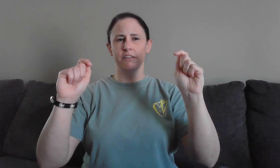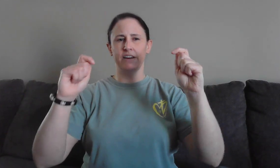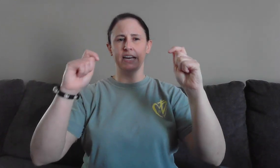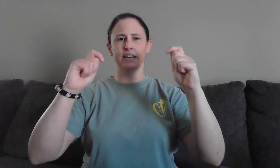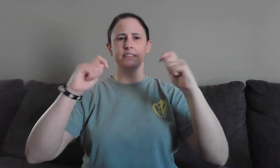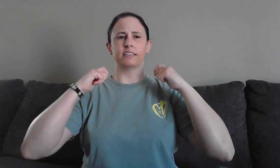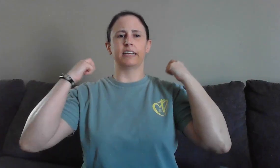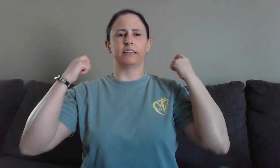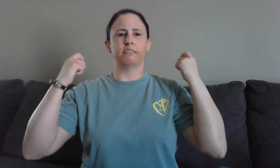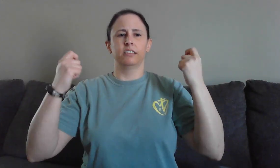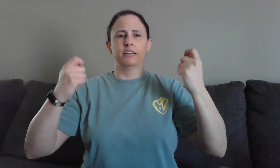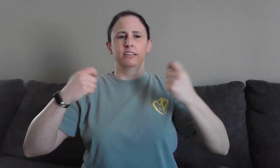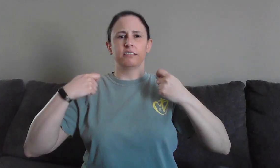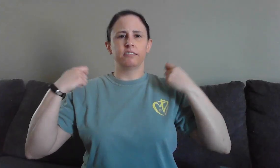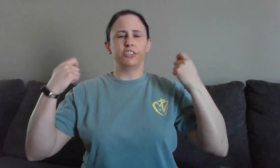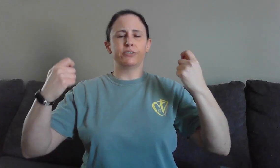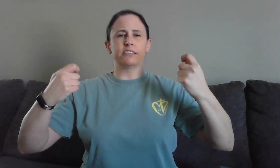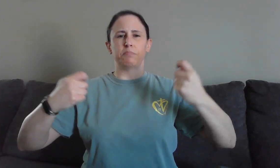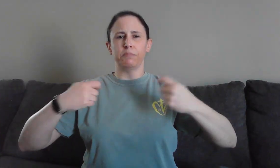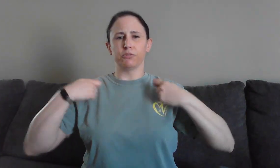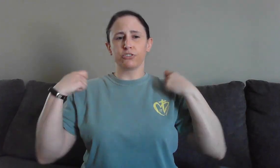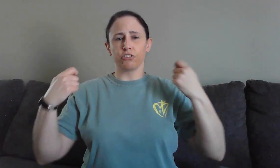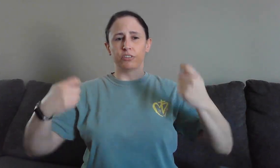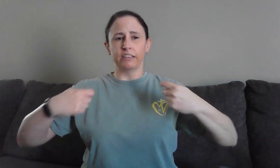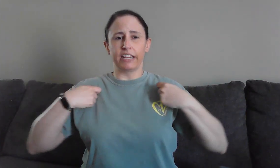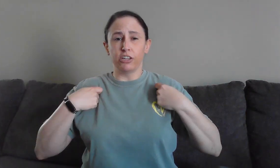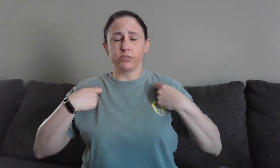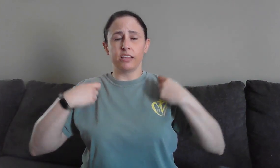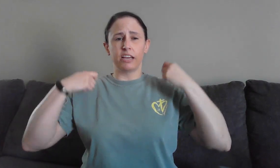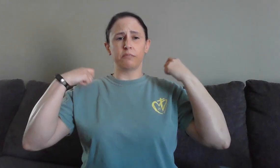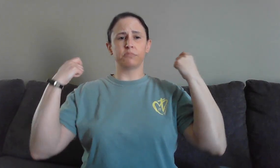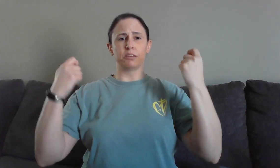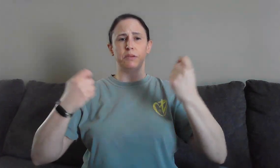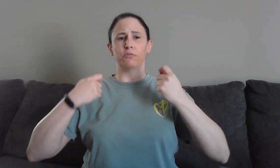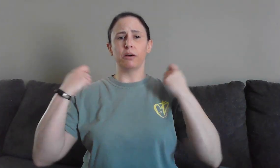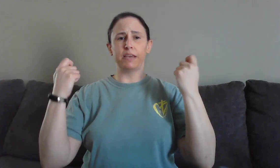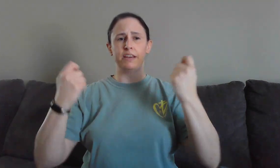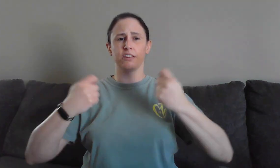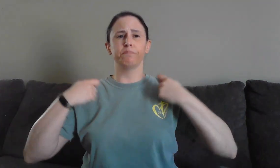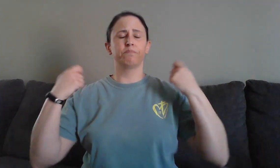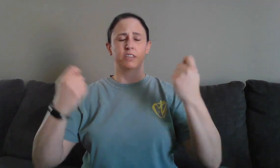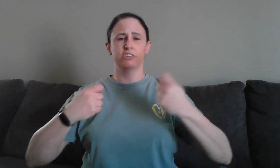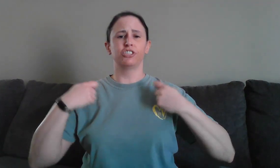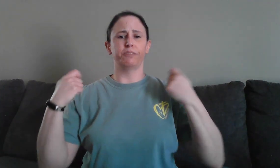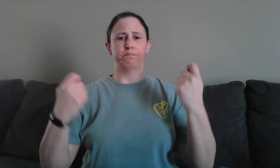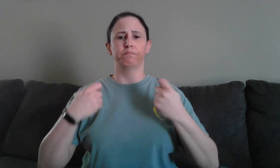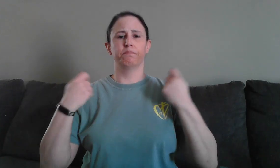modified X, and you see some people circle it like close to them, some people up here, gym.